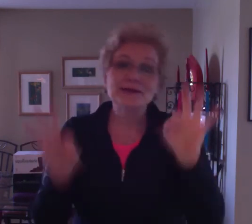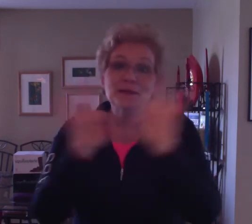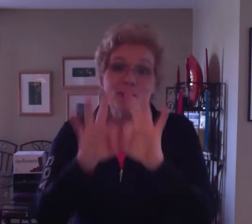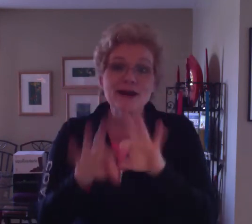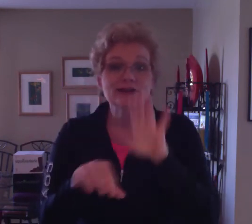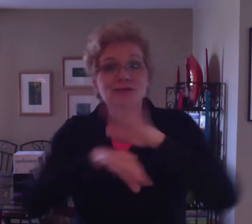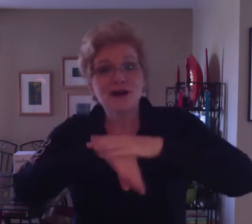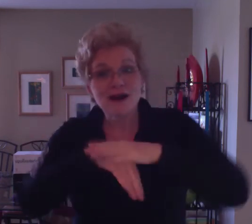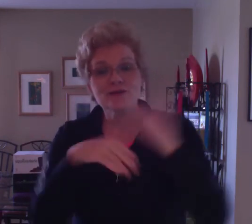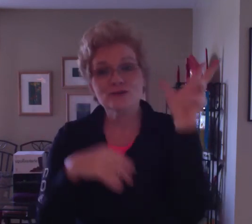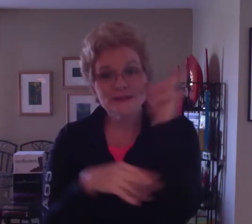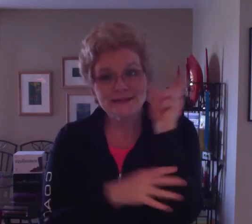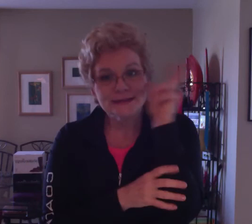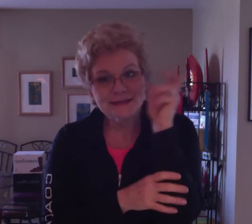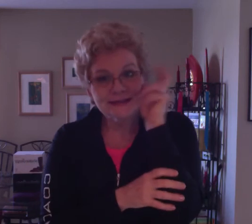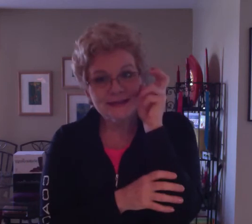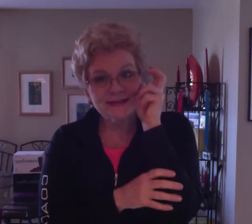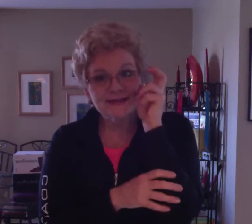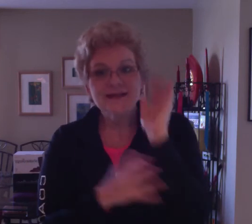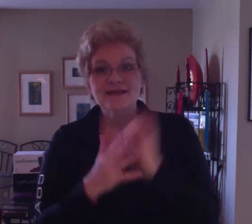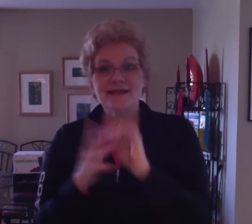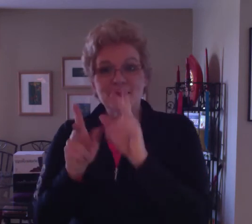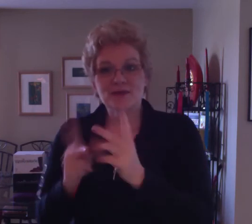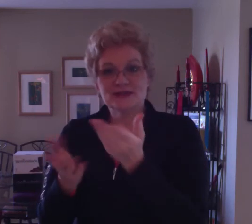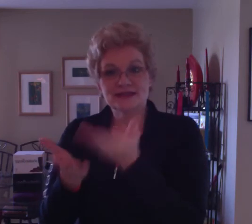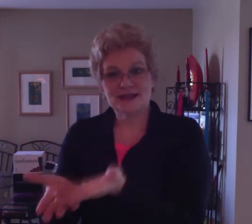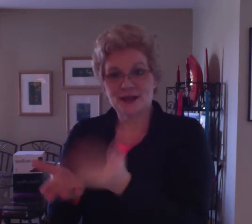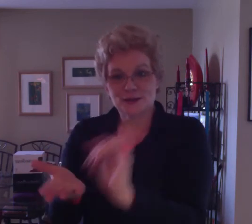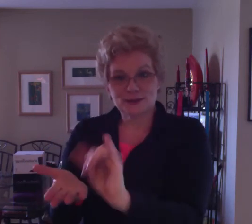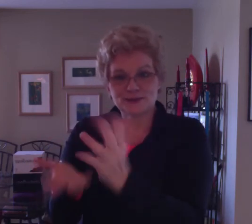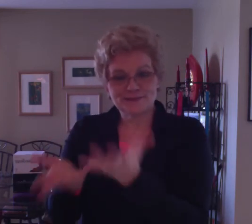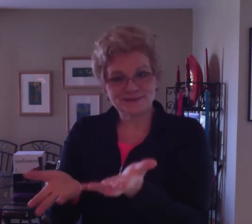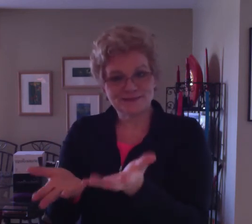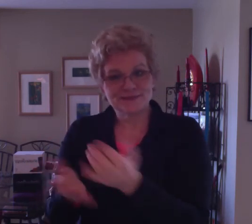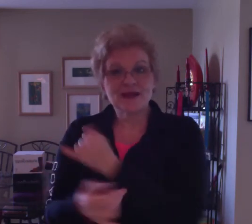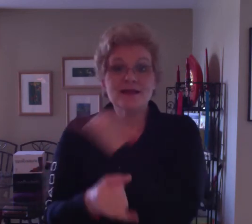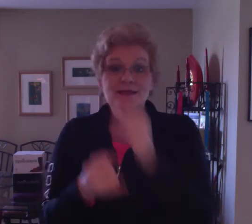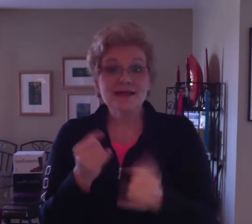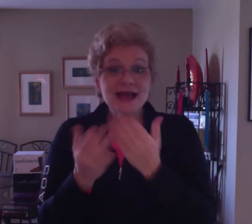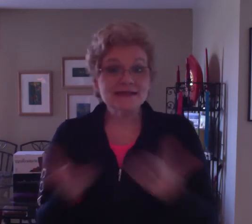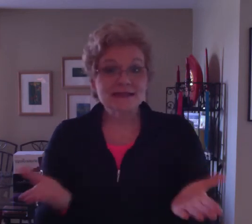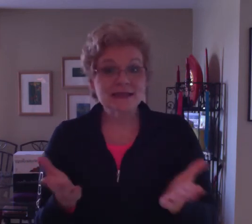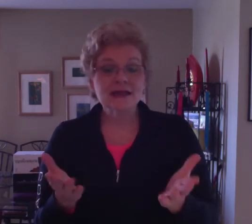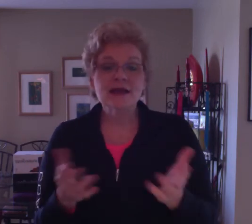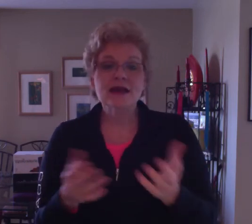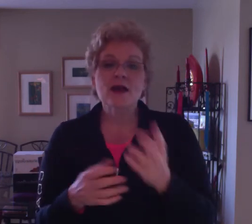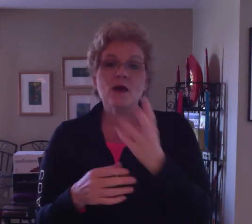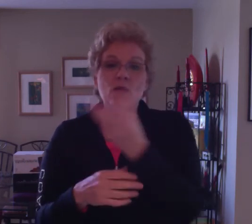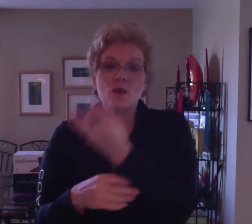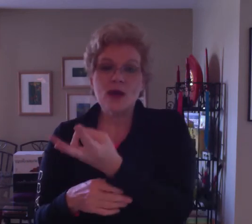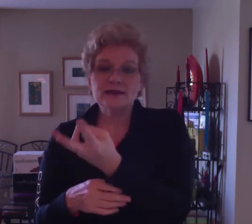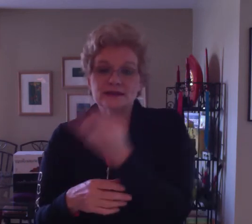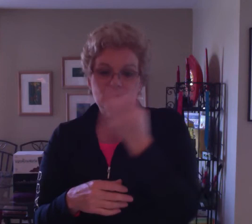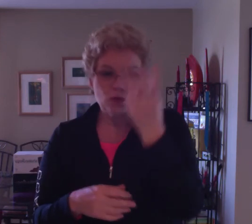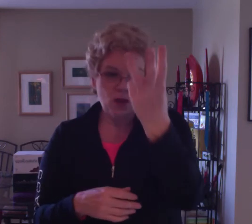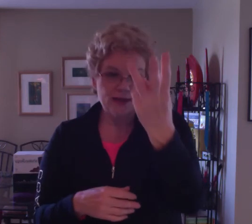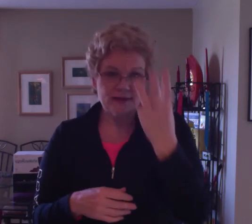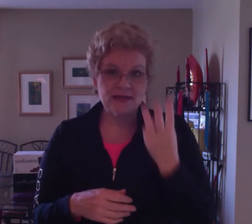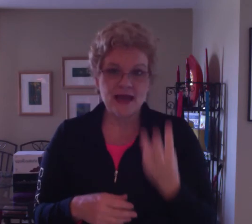you're listening, and that person's there too. And then the last thing to tell you about is every other Wednesday night, also through Platinum